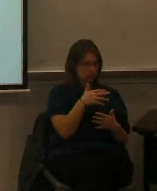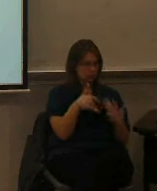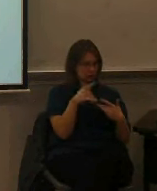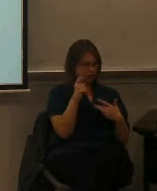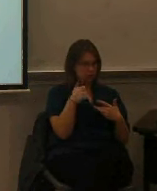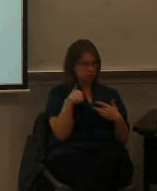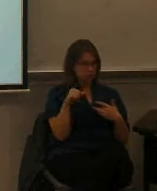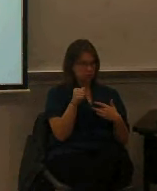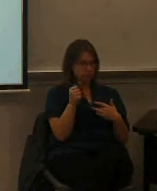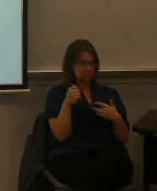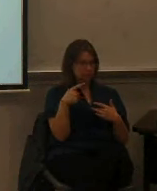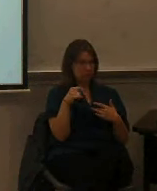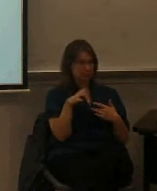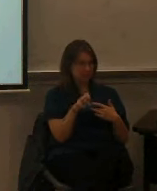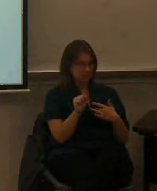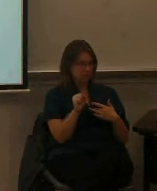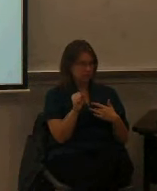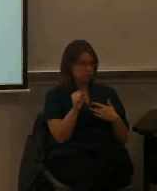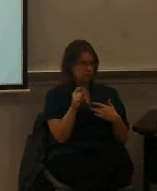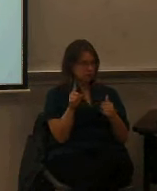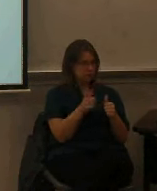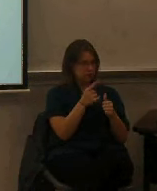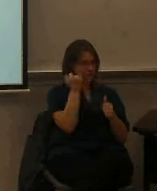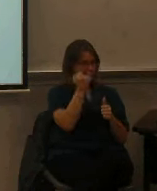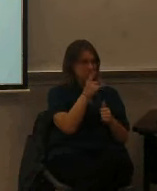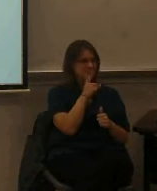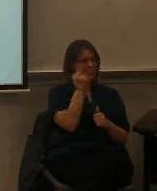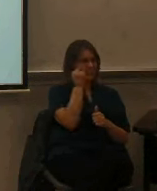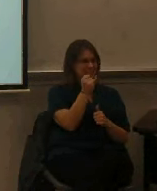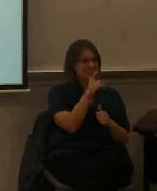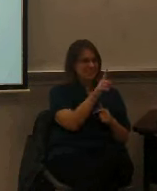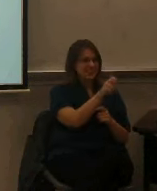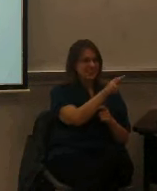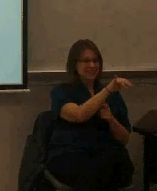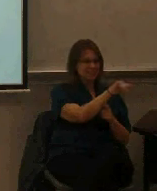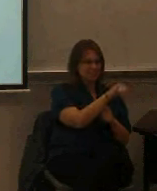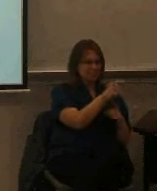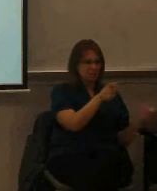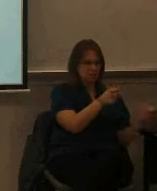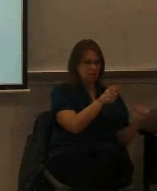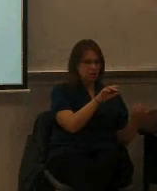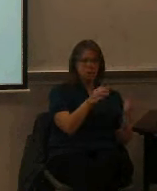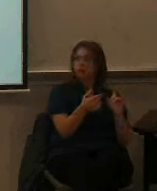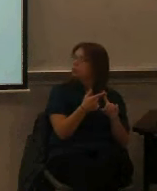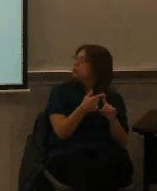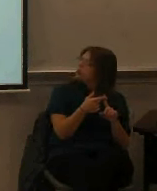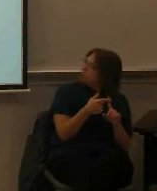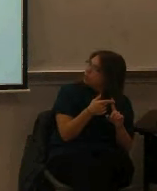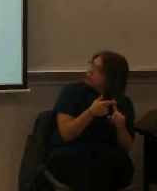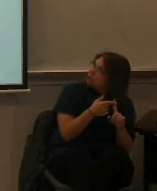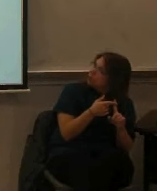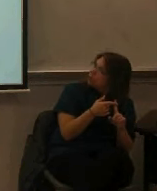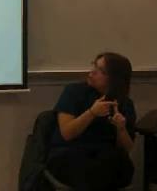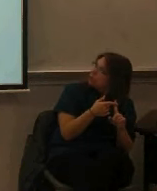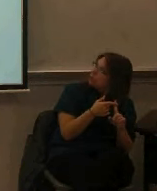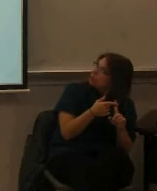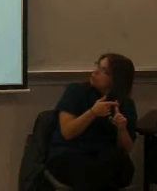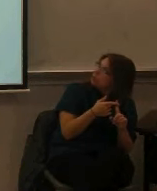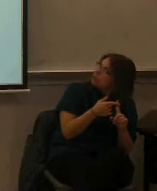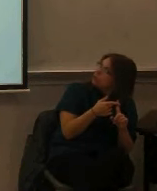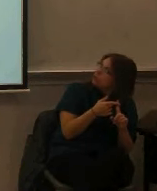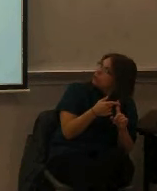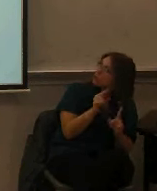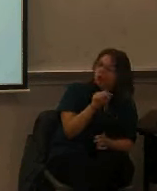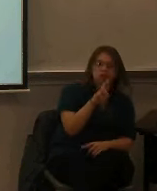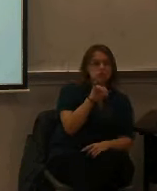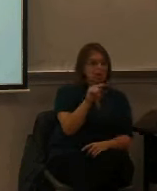other species. And the first idea is the idea of density-mediated versus trait-mediated interactions. And so